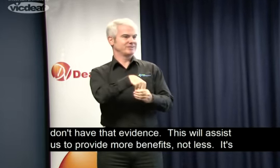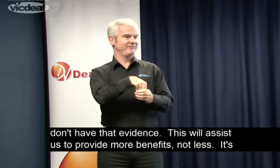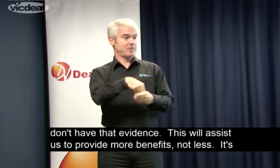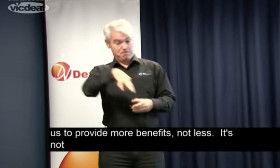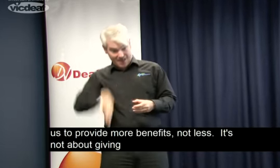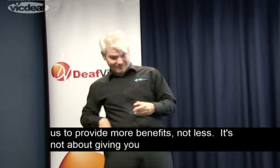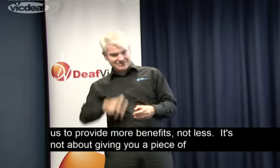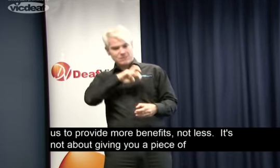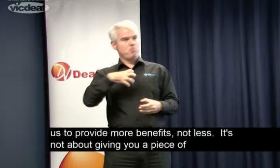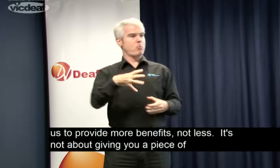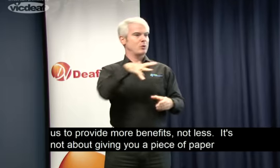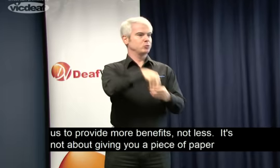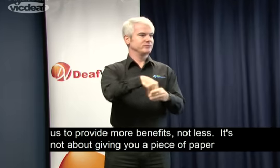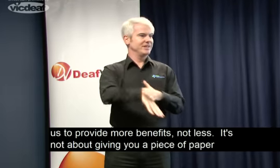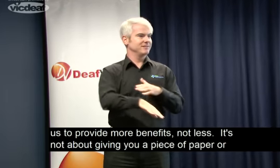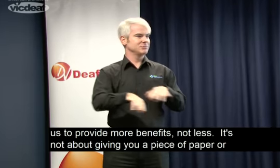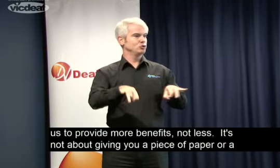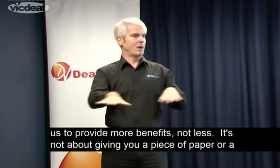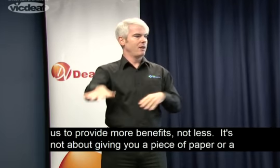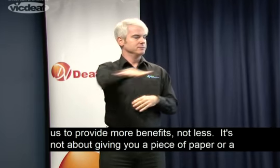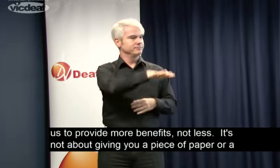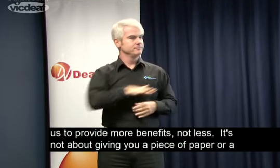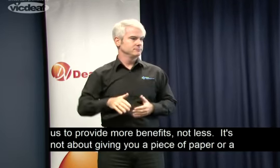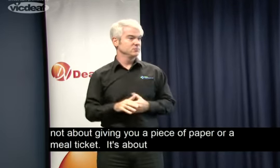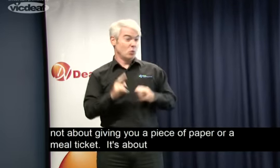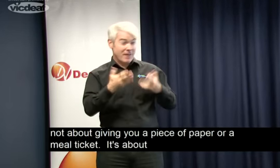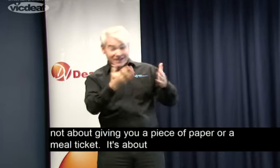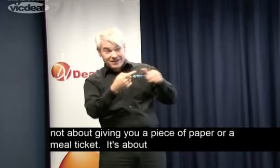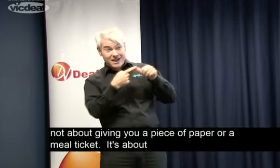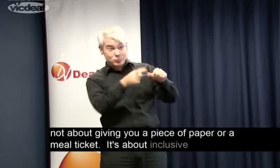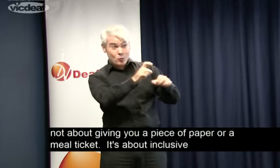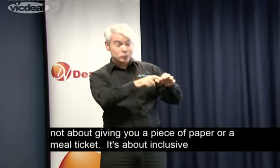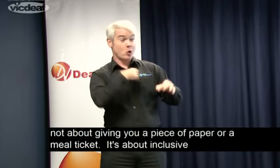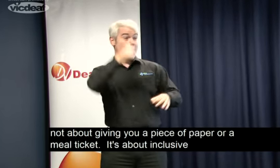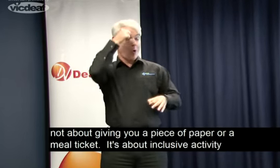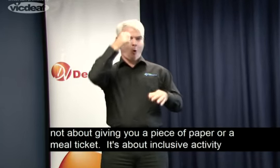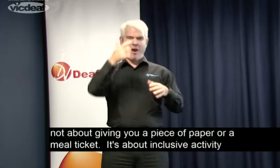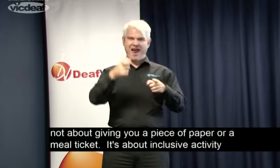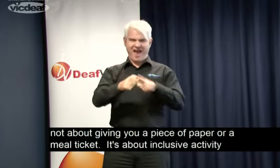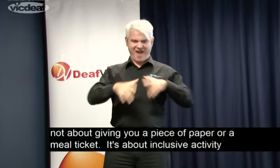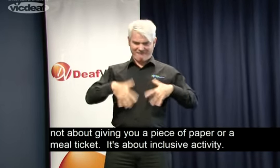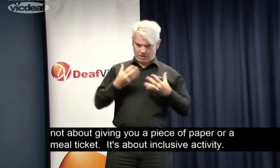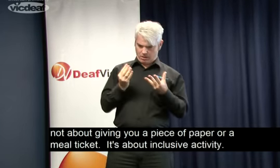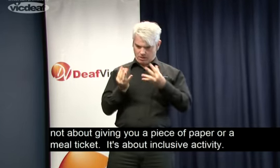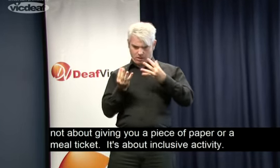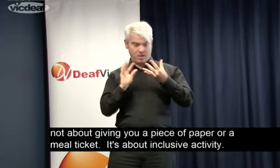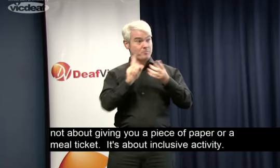It's about inclusivity. So creating an inclusive environment within the Australian context. And I know it is hard